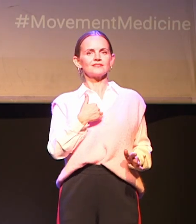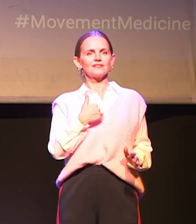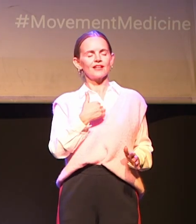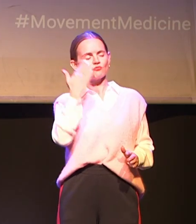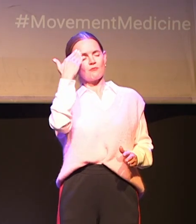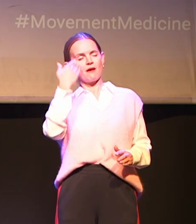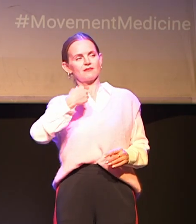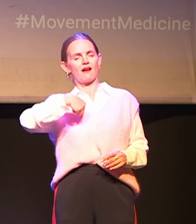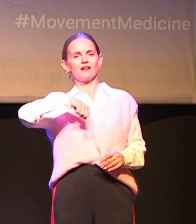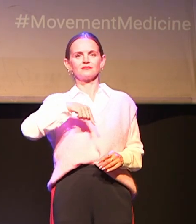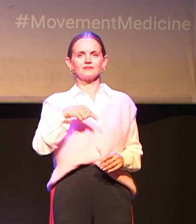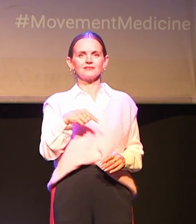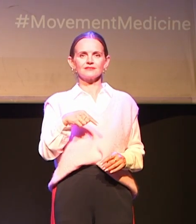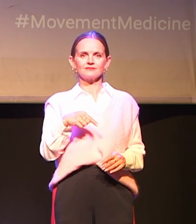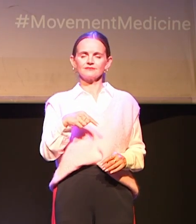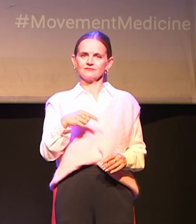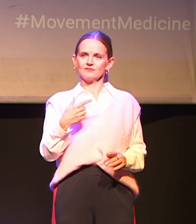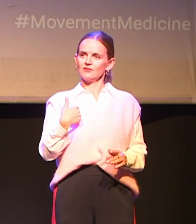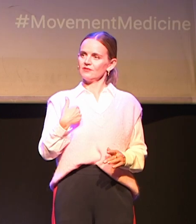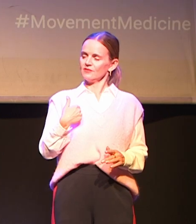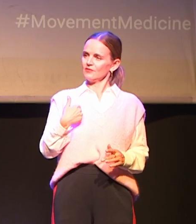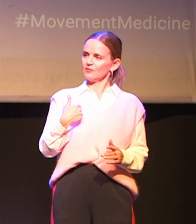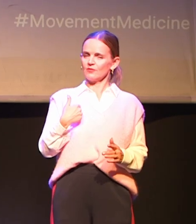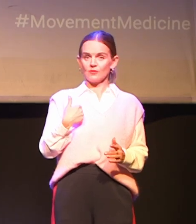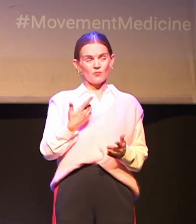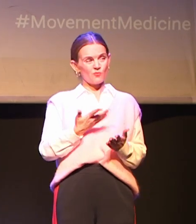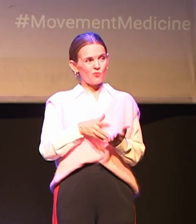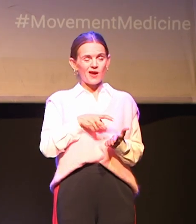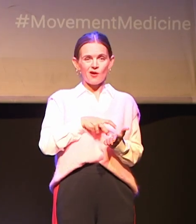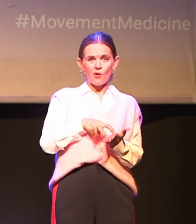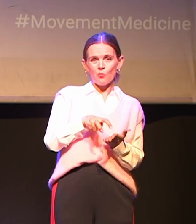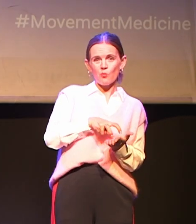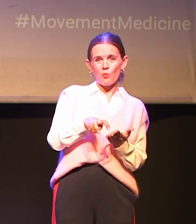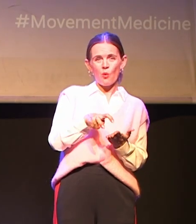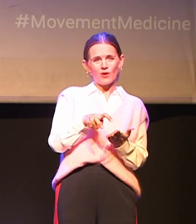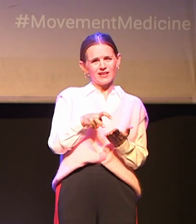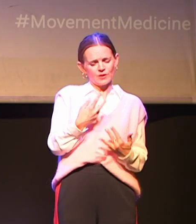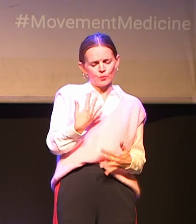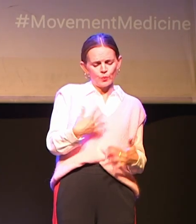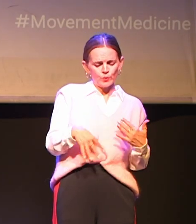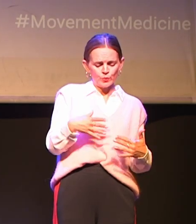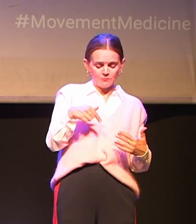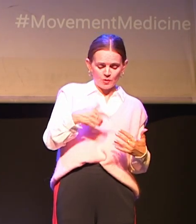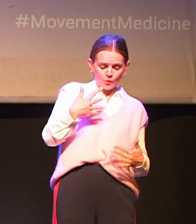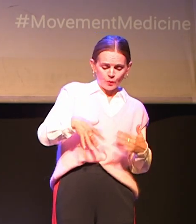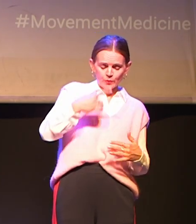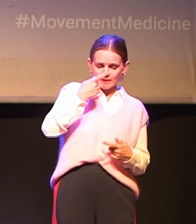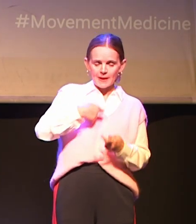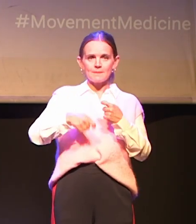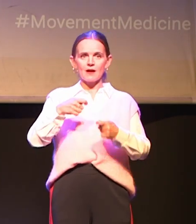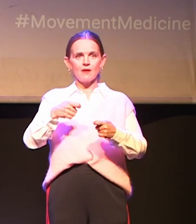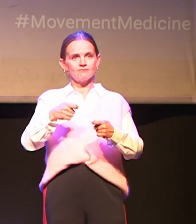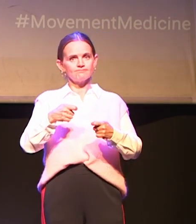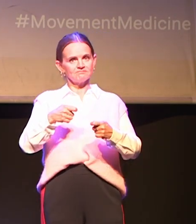our movements, like we are walking wounds and our wounds become weapons. And we do not have time, not